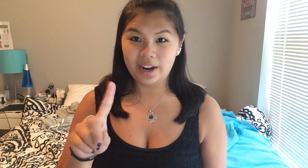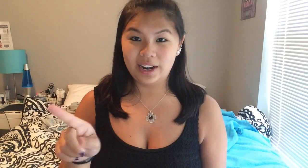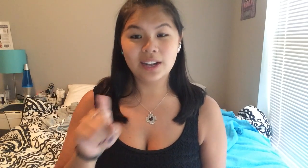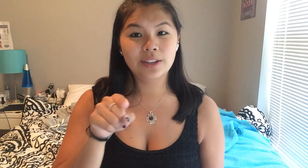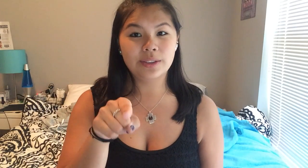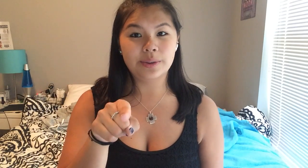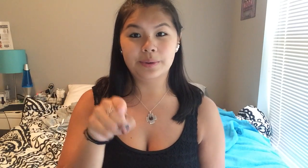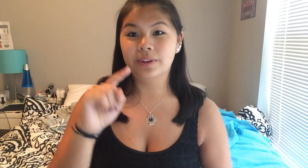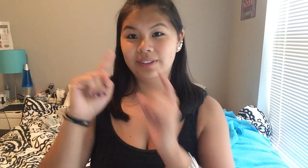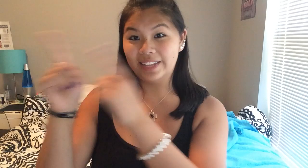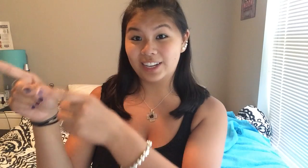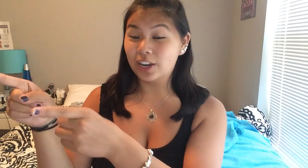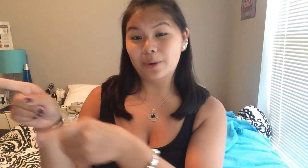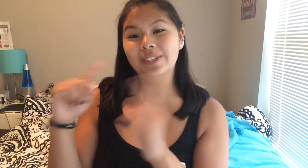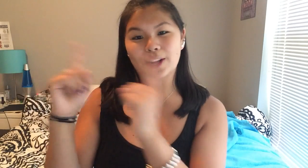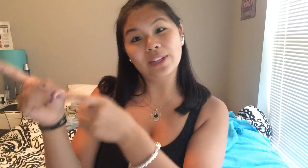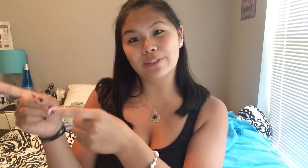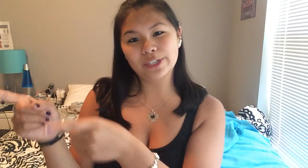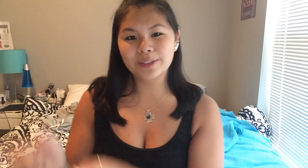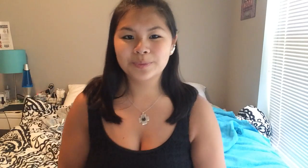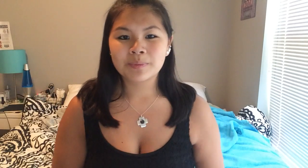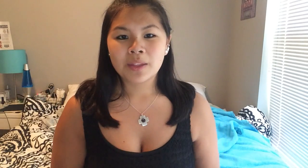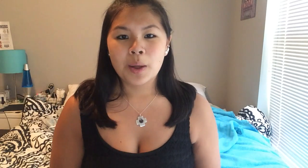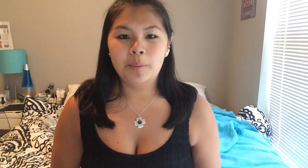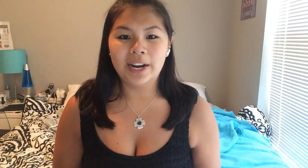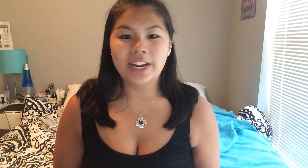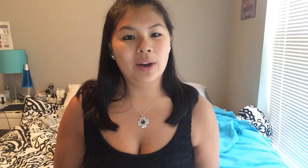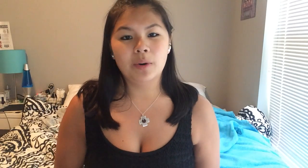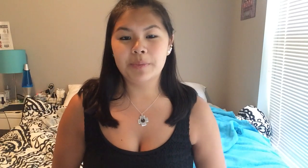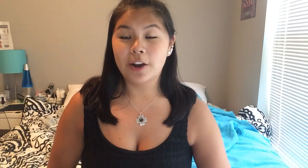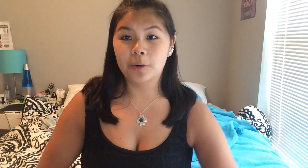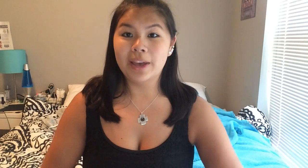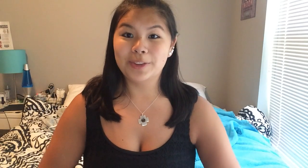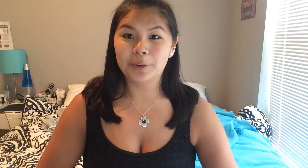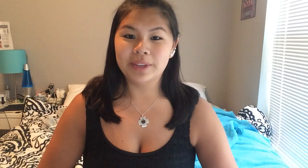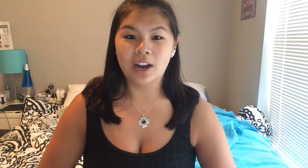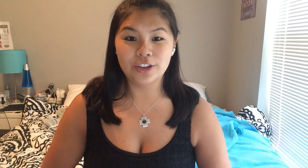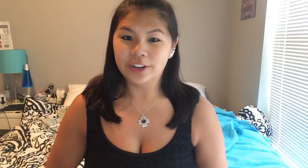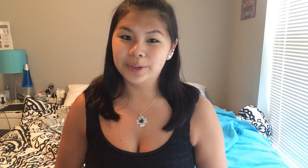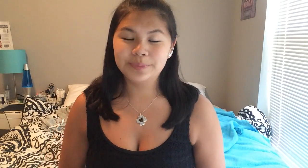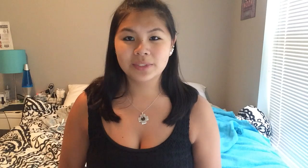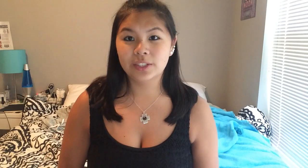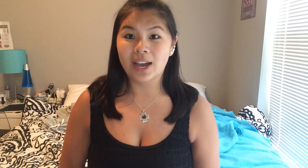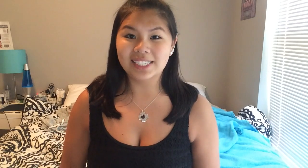where you go like future. But I know I won't be home and you'll be on your own. So I